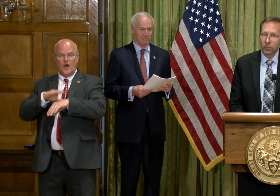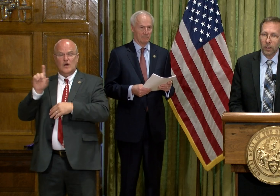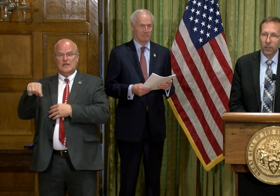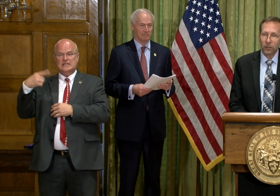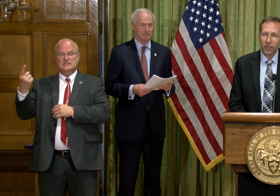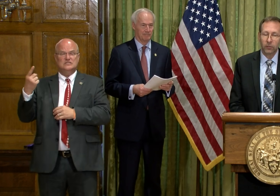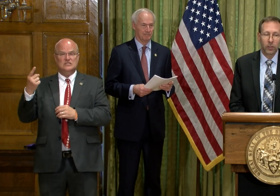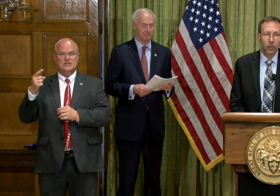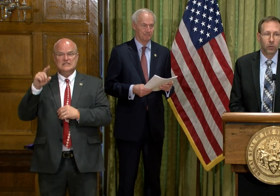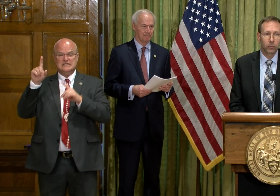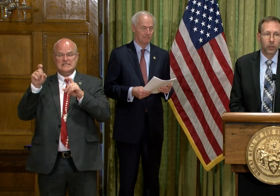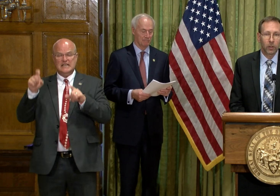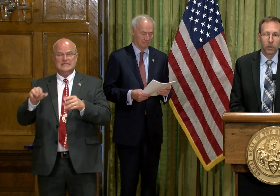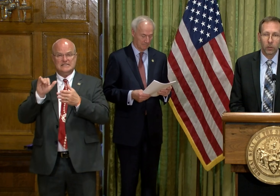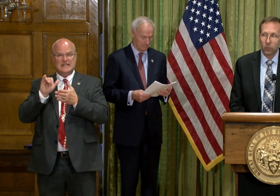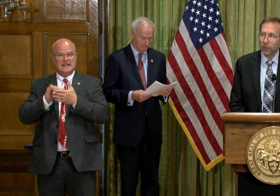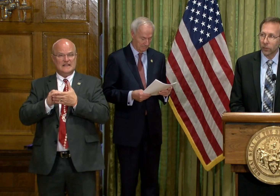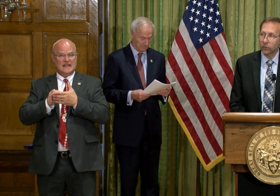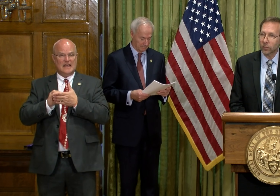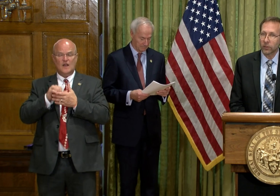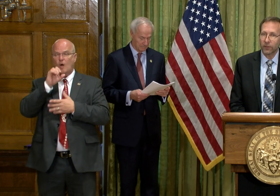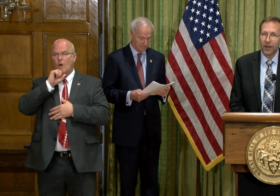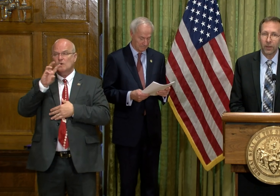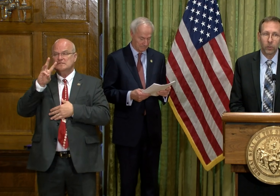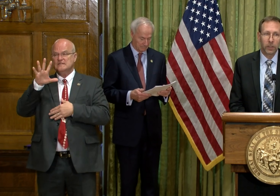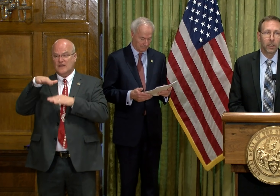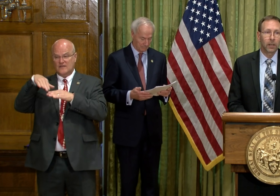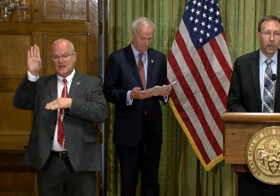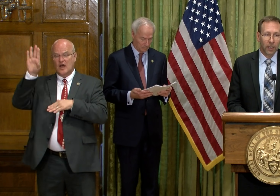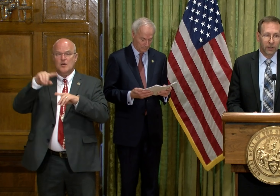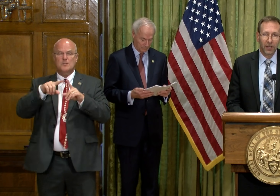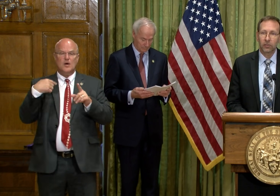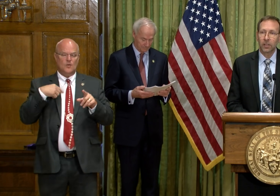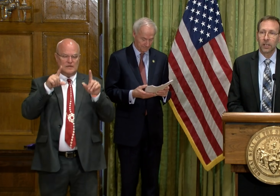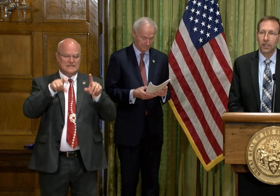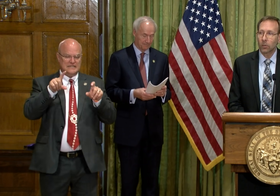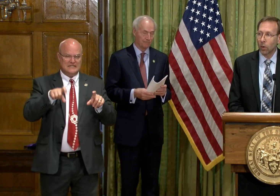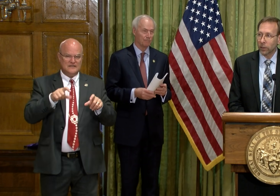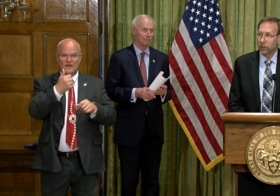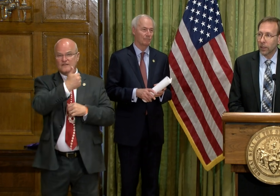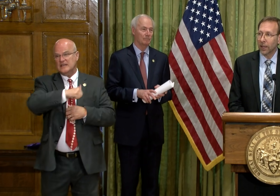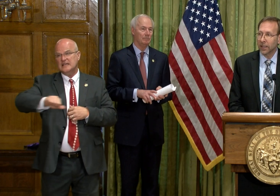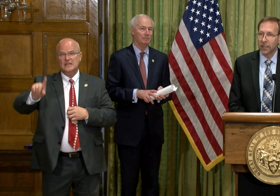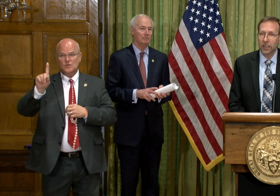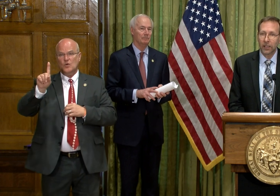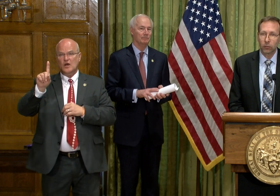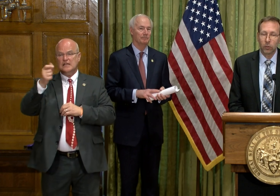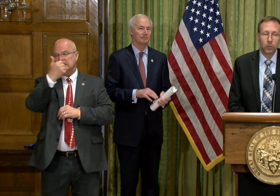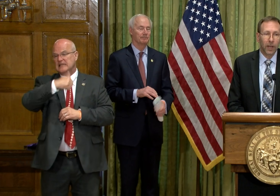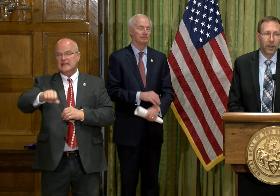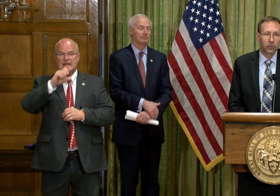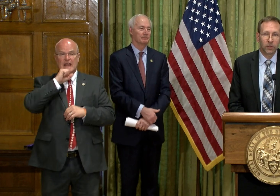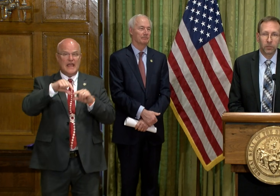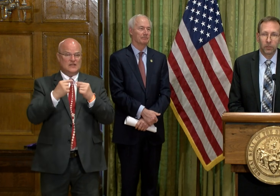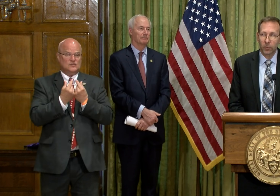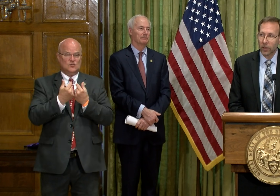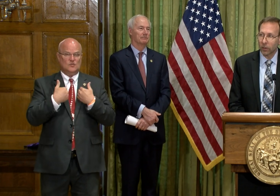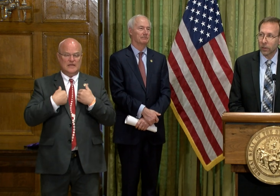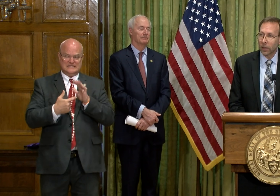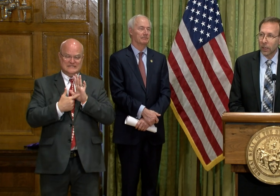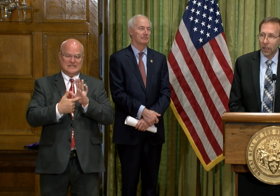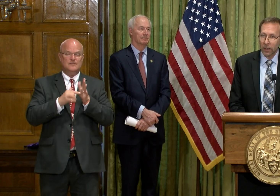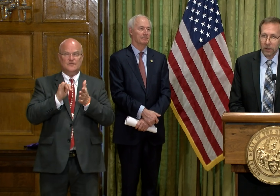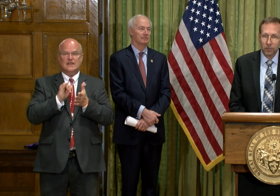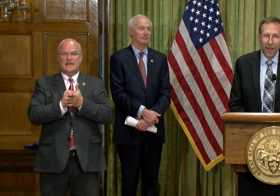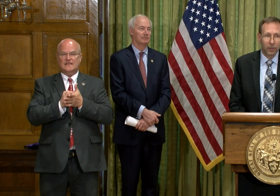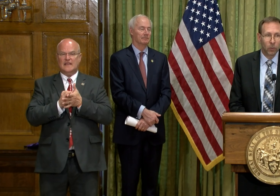on just testing those greater than 65, that we test anyone in any age group who has symptoms that